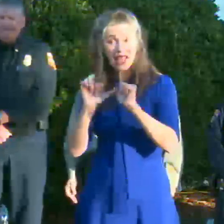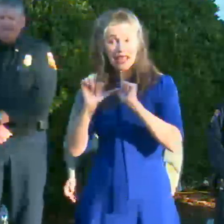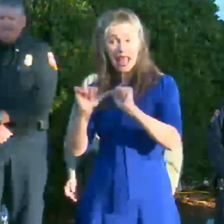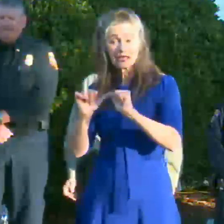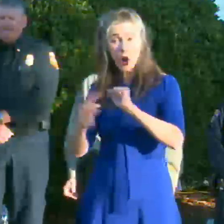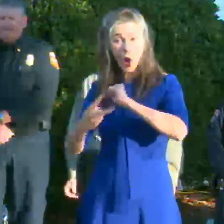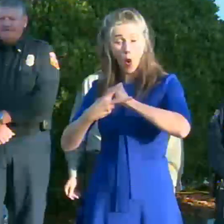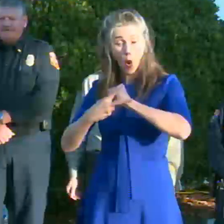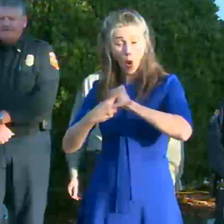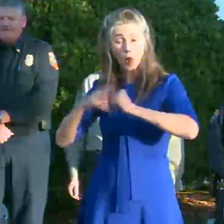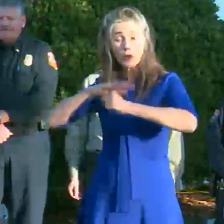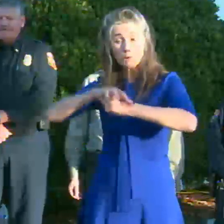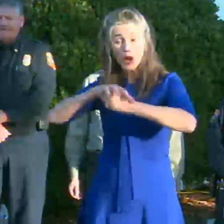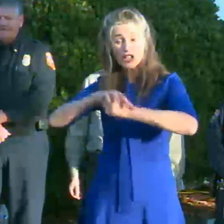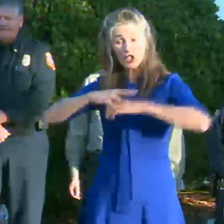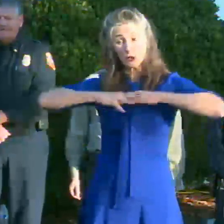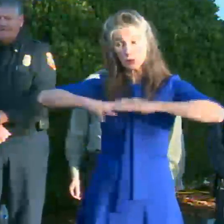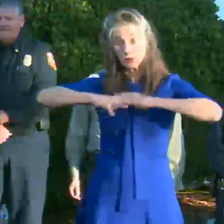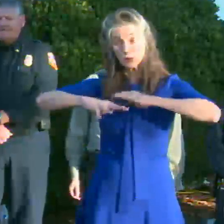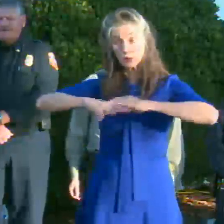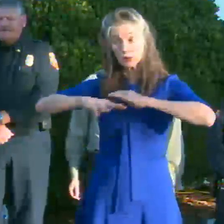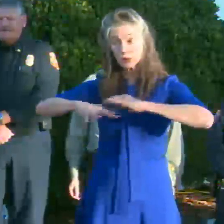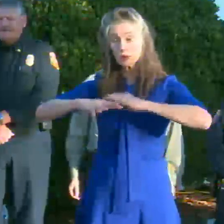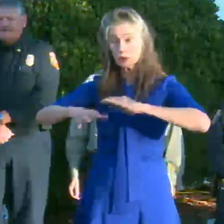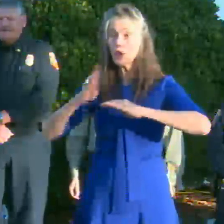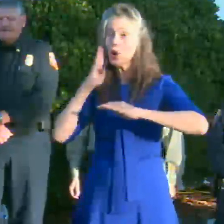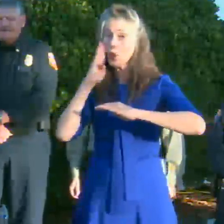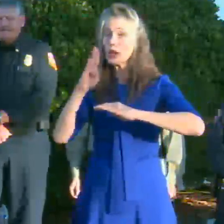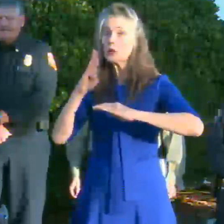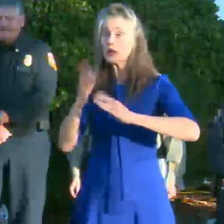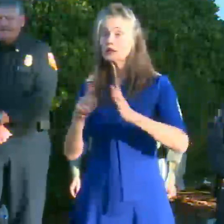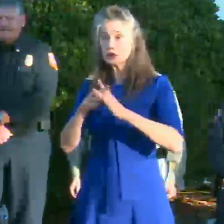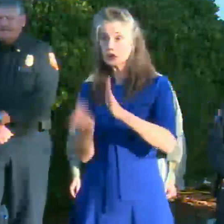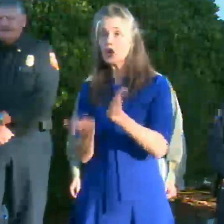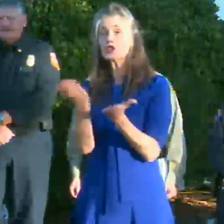is unknown at this time when we will be able to do that.